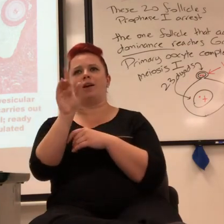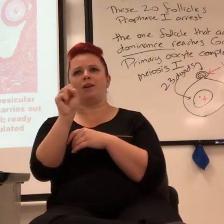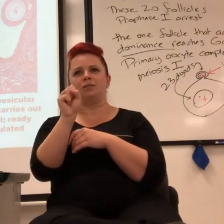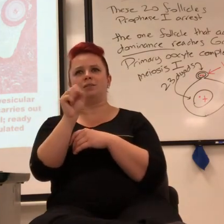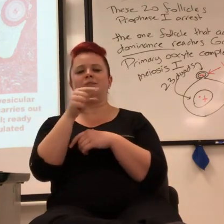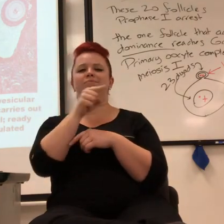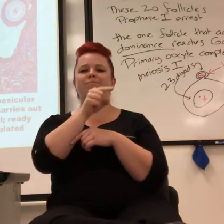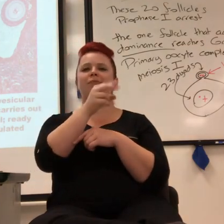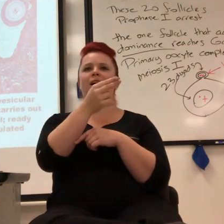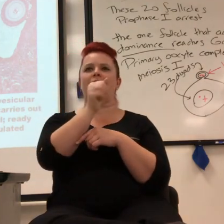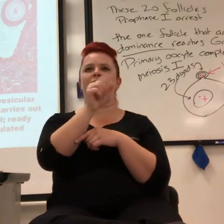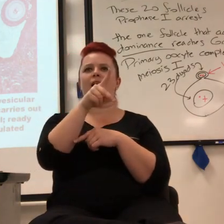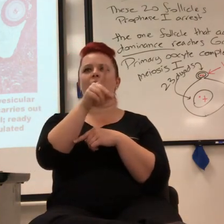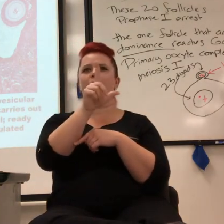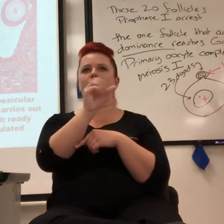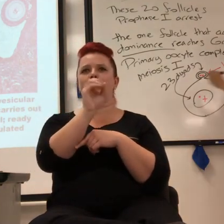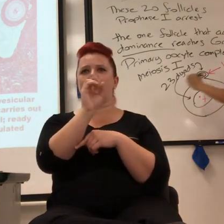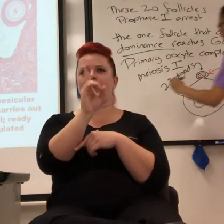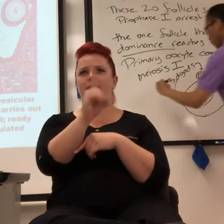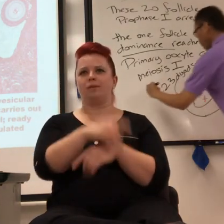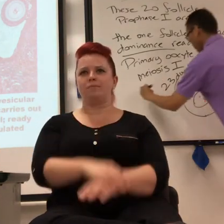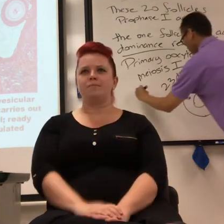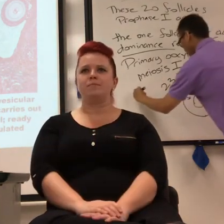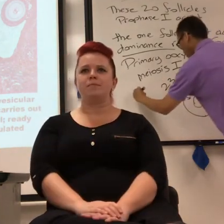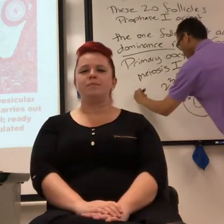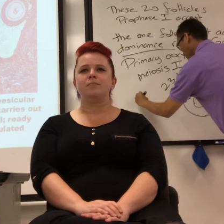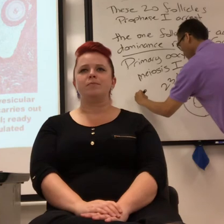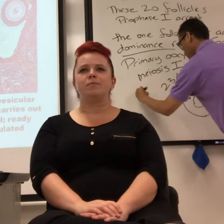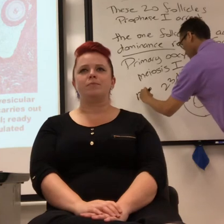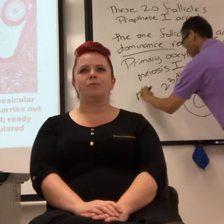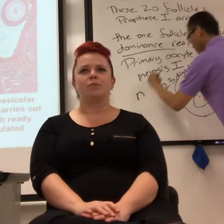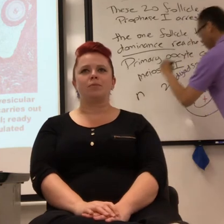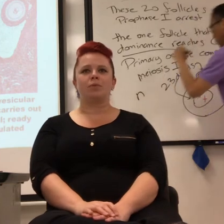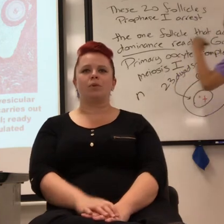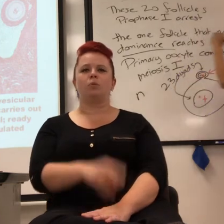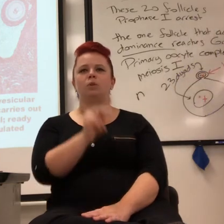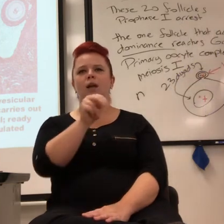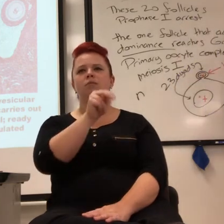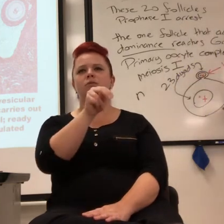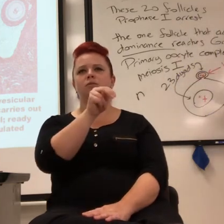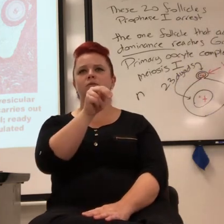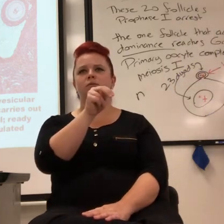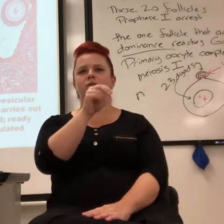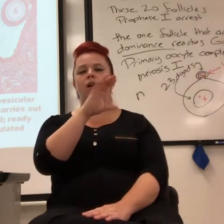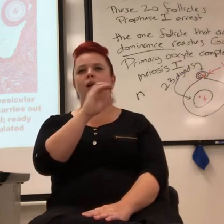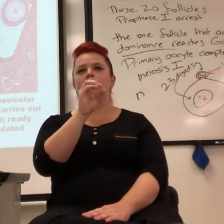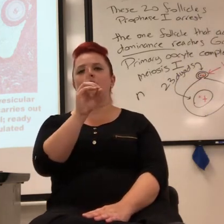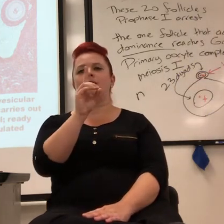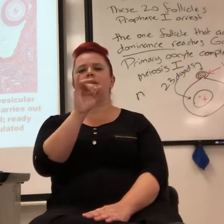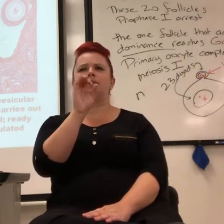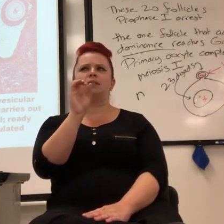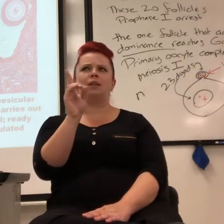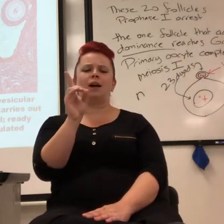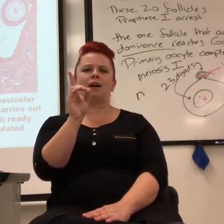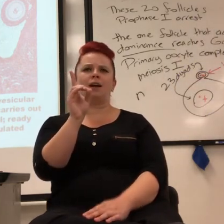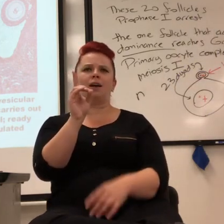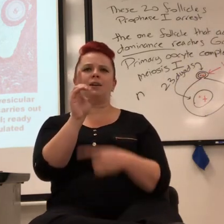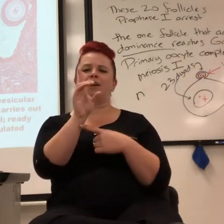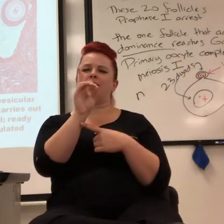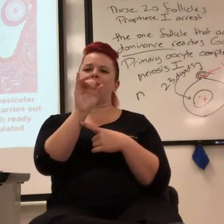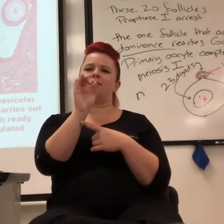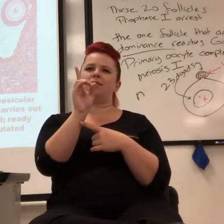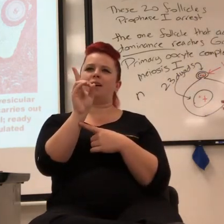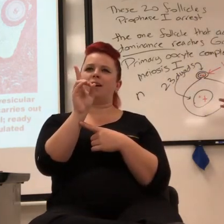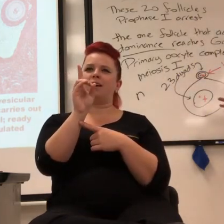Haploid. It was haploid. Put that in on the board. And the dyad. Is that haploid